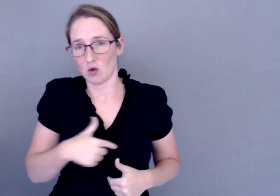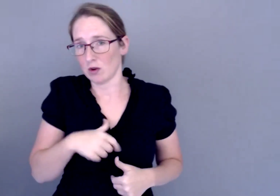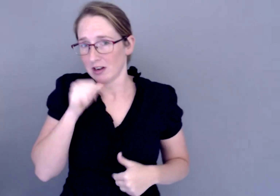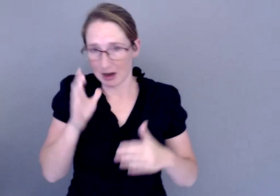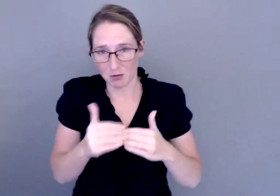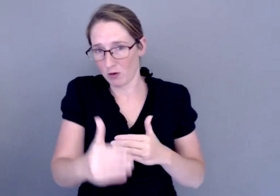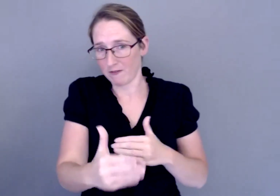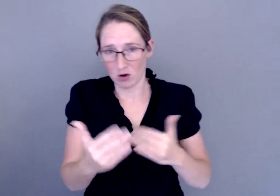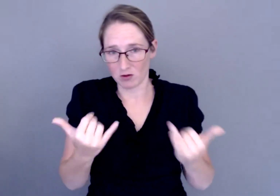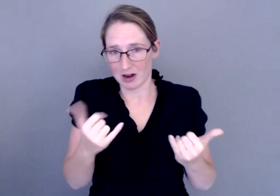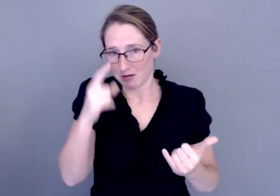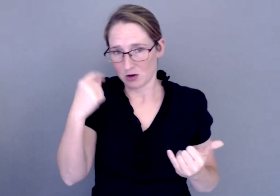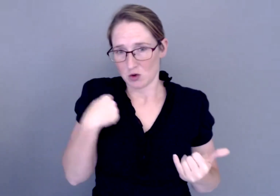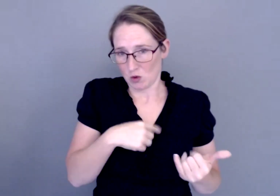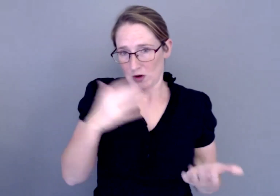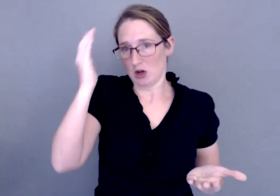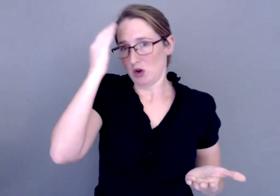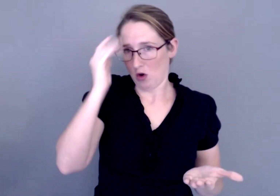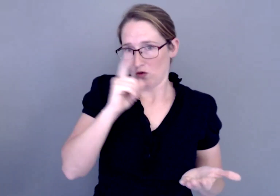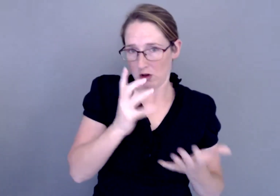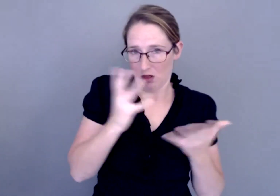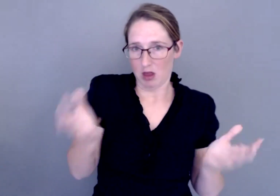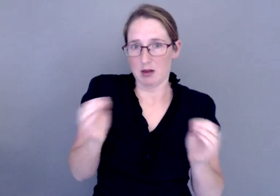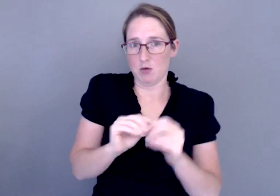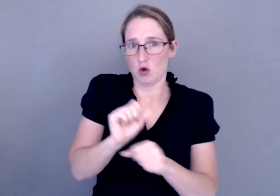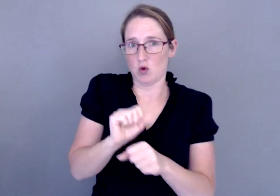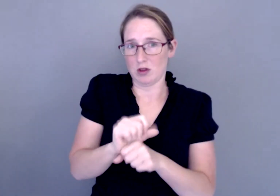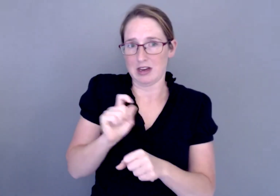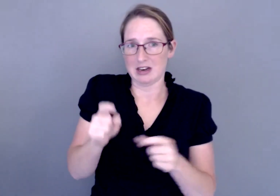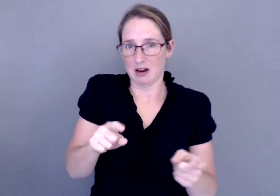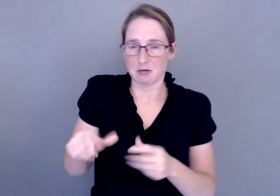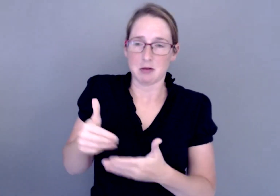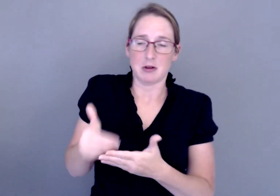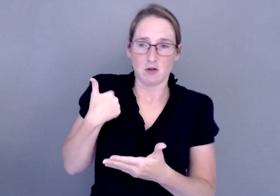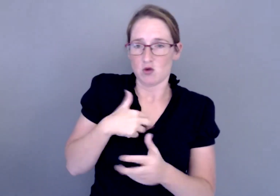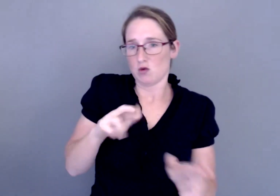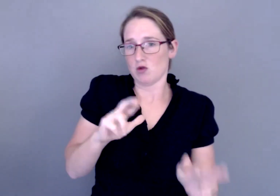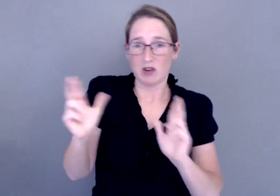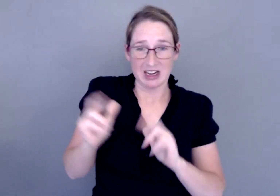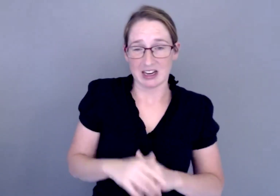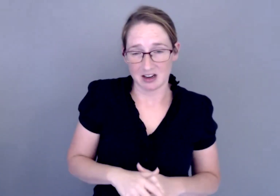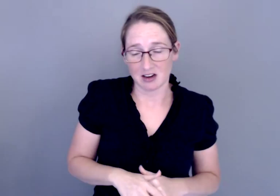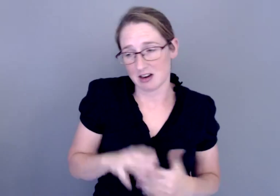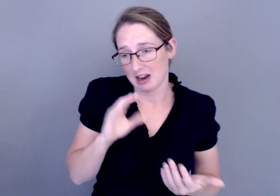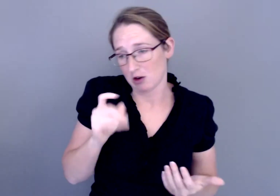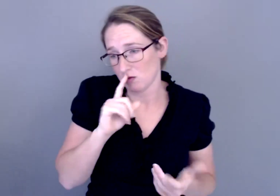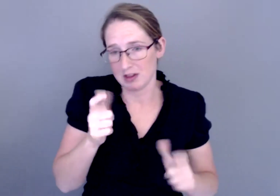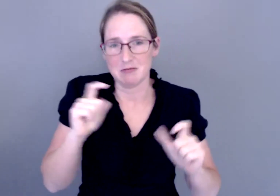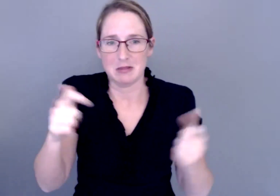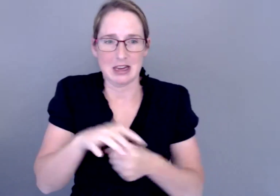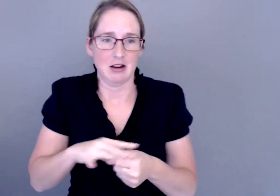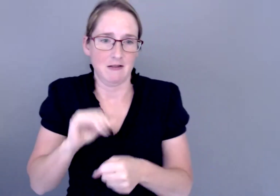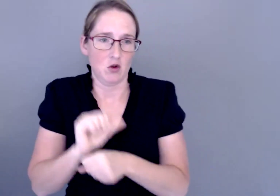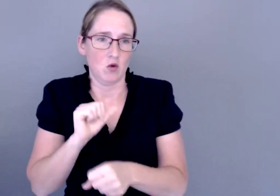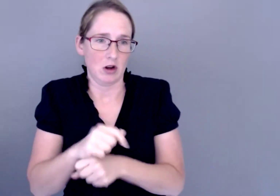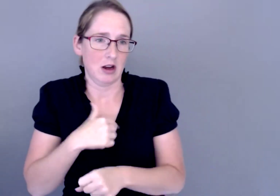forward right now, because we know that there's a lot more work that needs to be done before we're ready to do that. And the big area of work that I